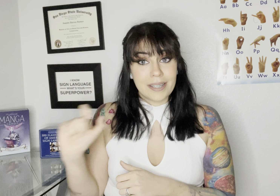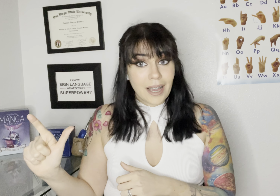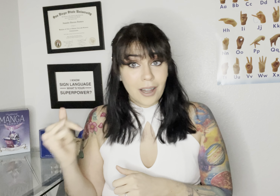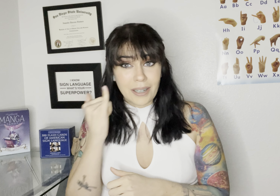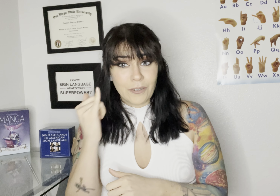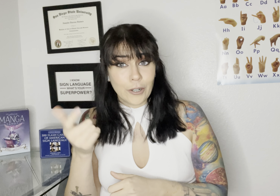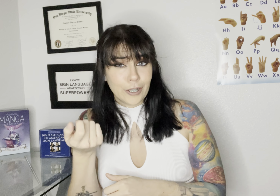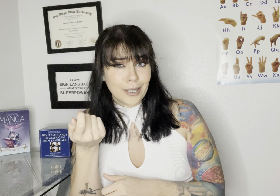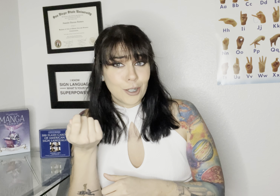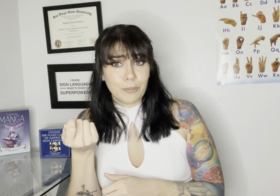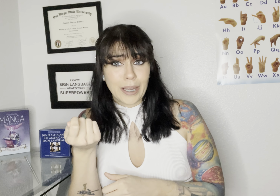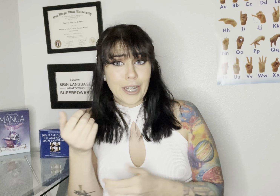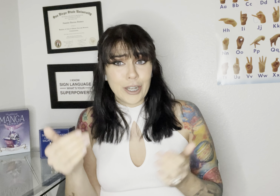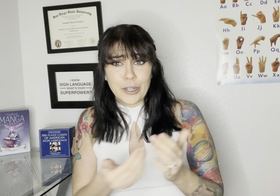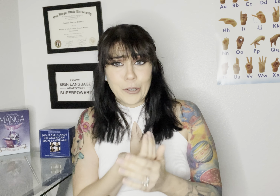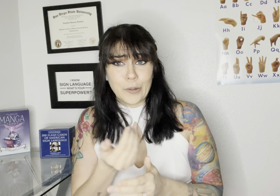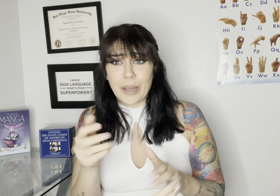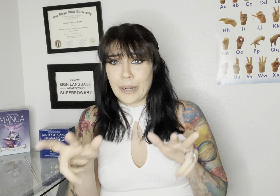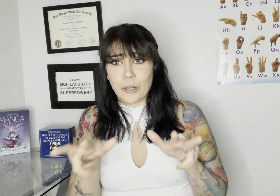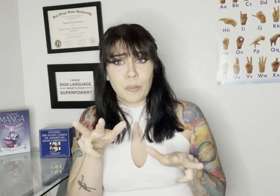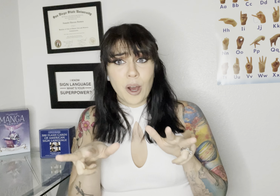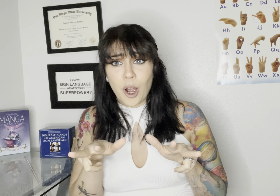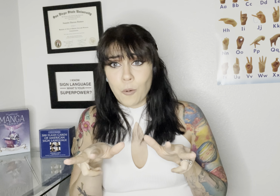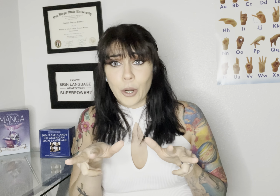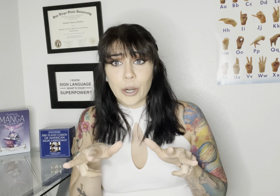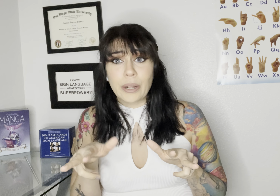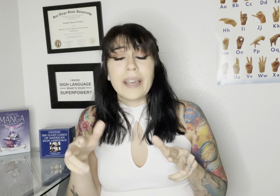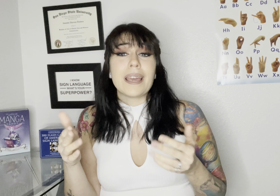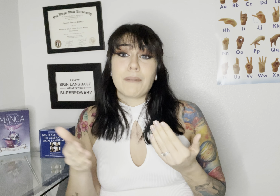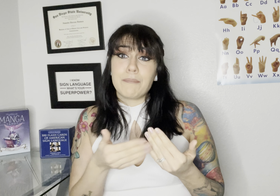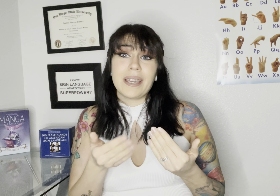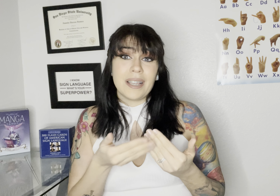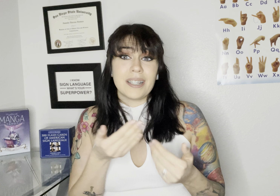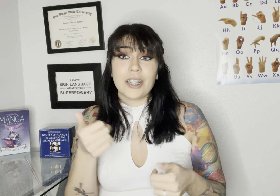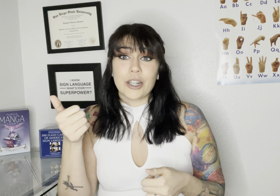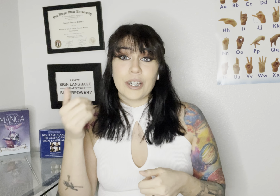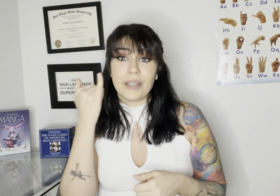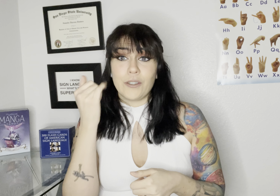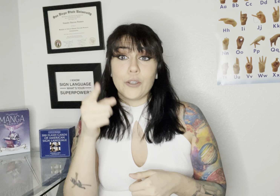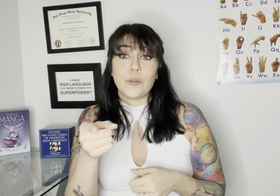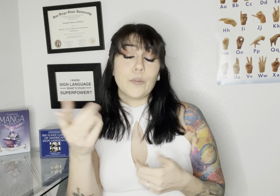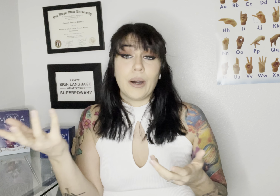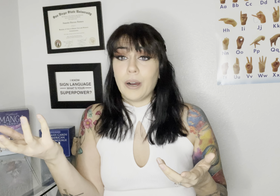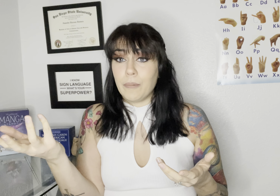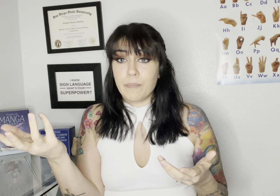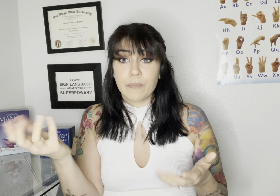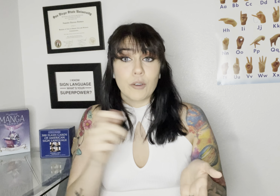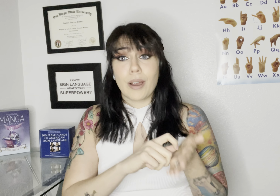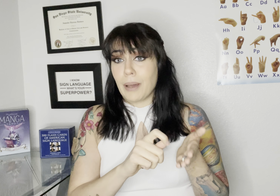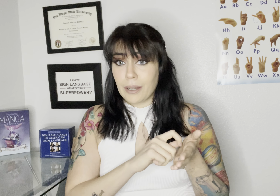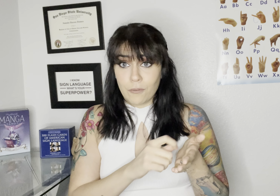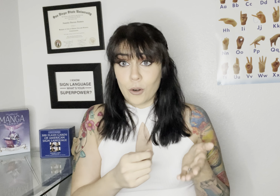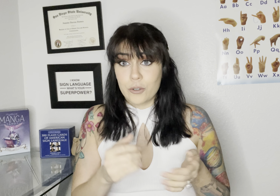ASL, if you're a little bit new and a little bit awkward, it might be easier if you write back and forth. So I want